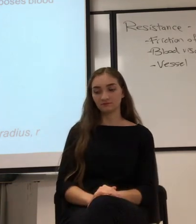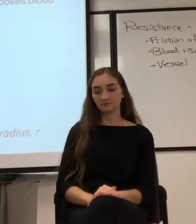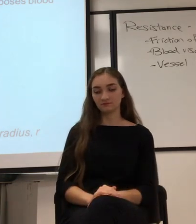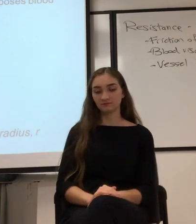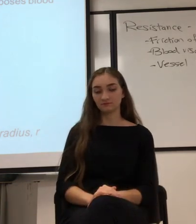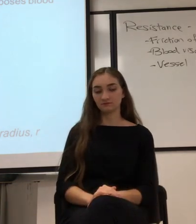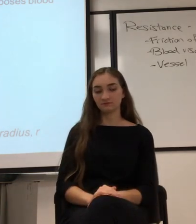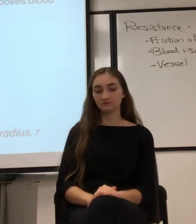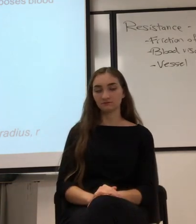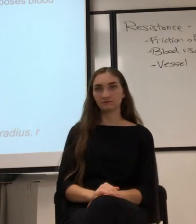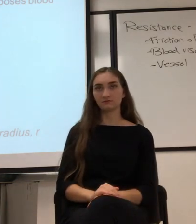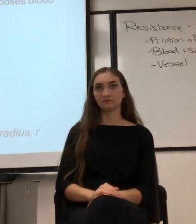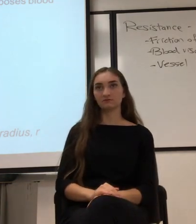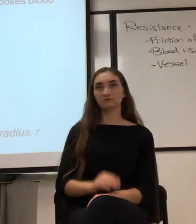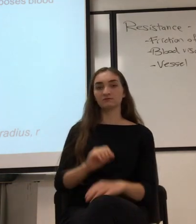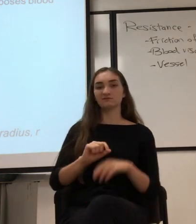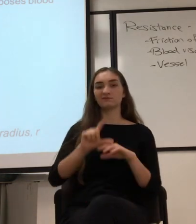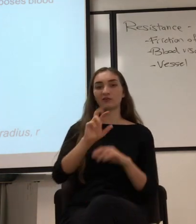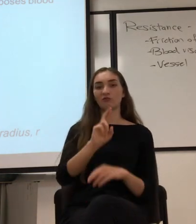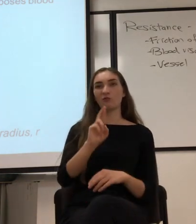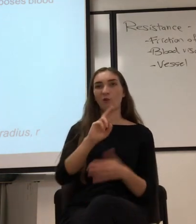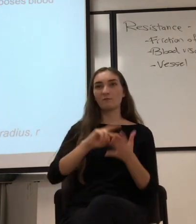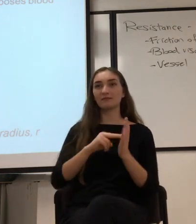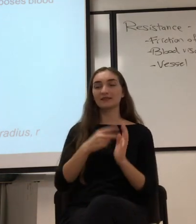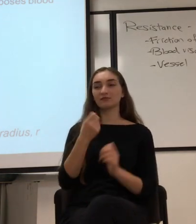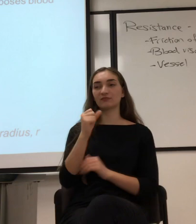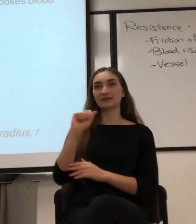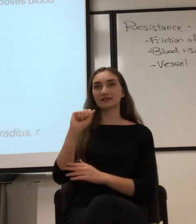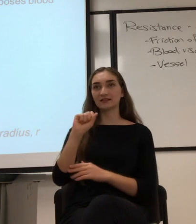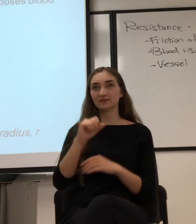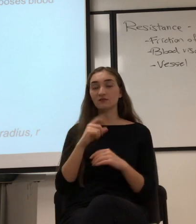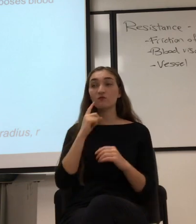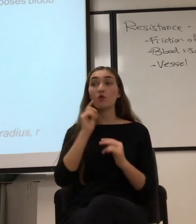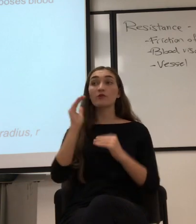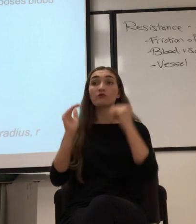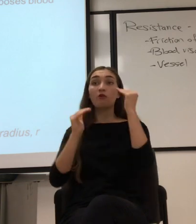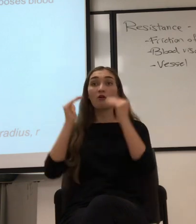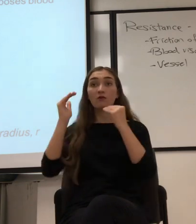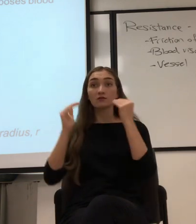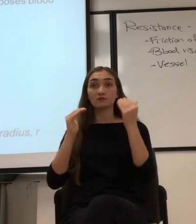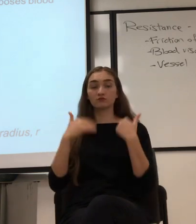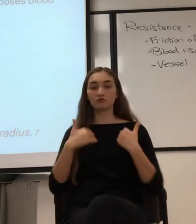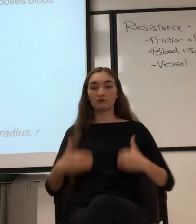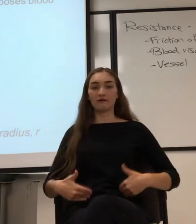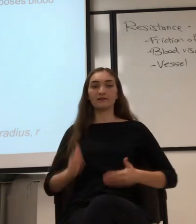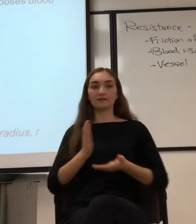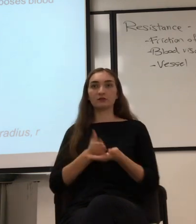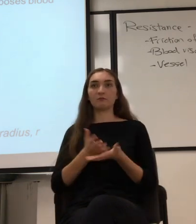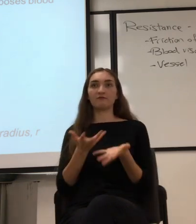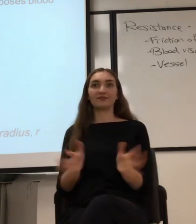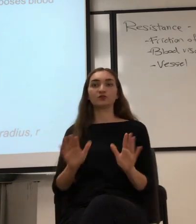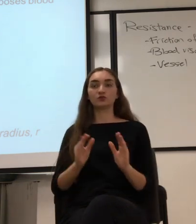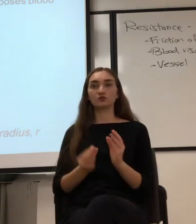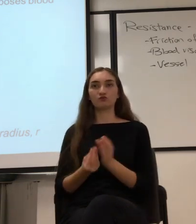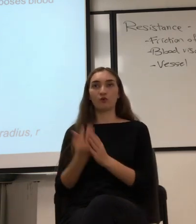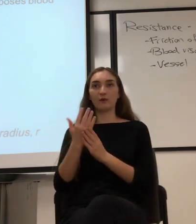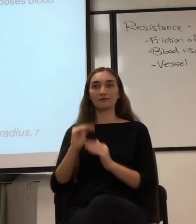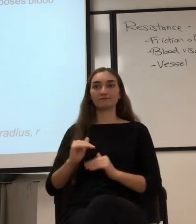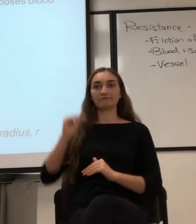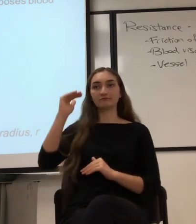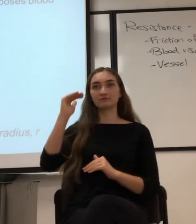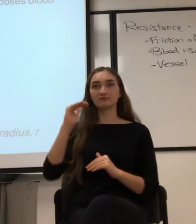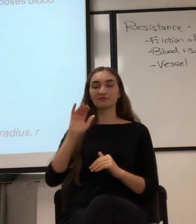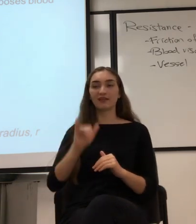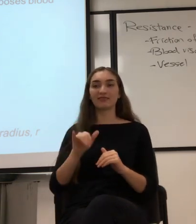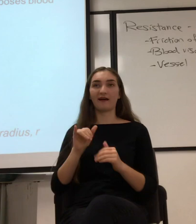Capital R resistance. However, in adults, when you stop growing, that's constant, that doesn't change. I